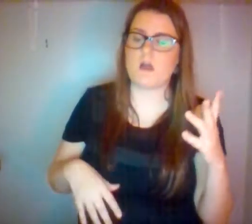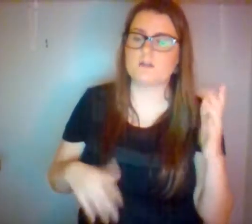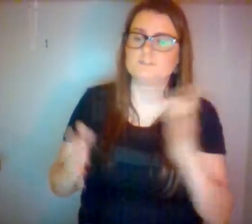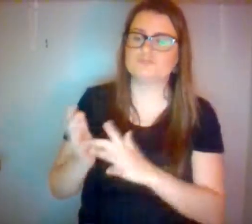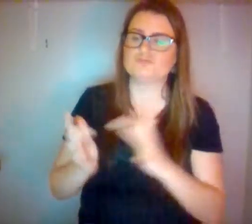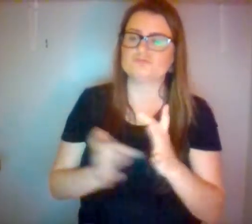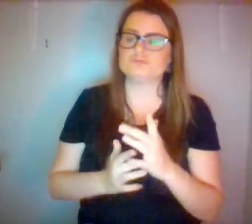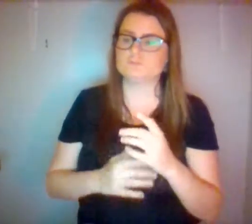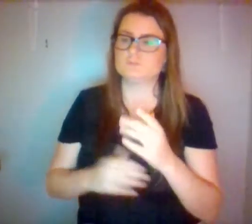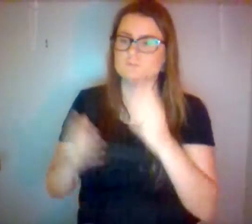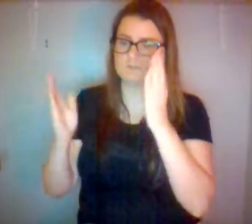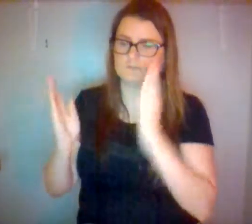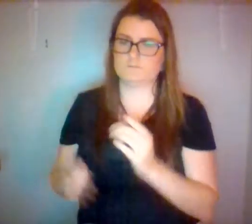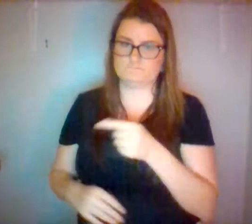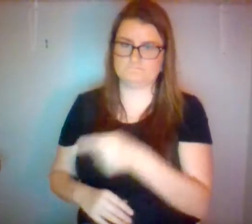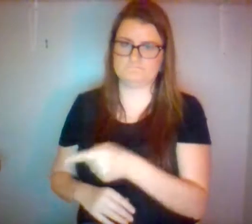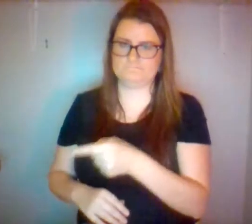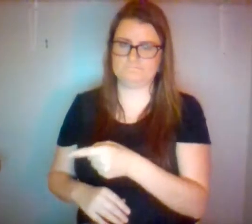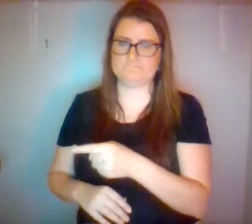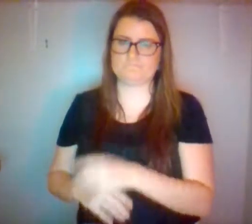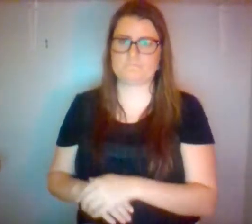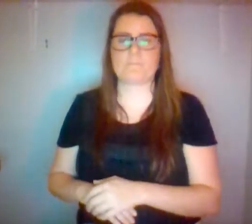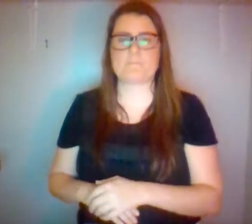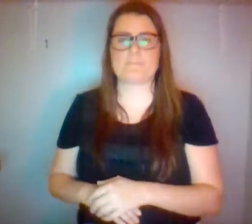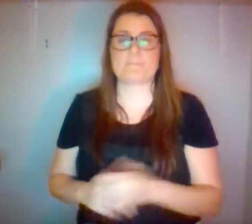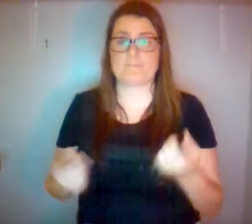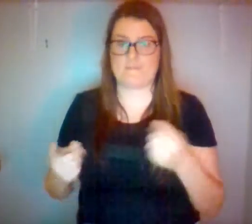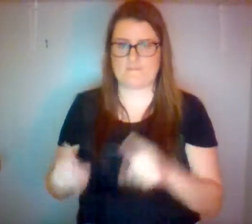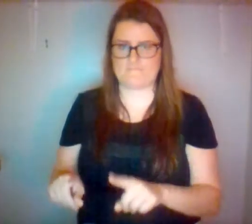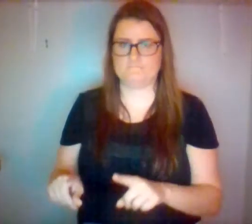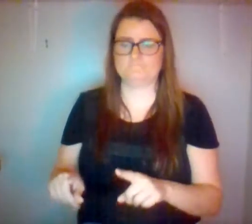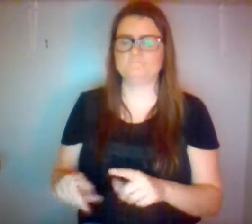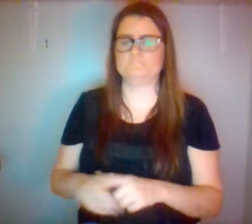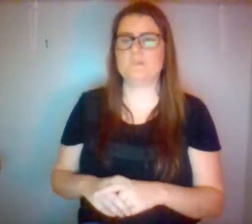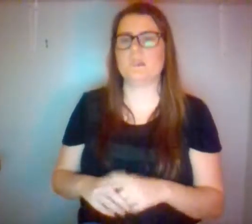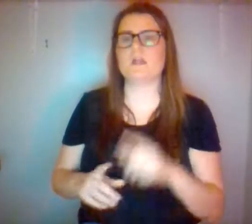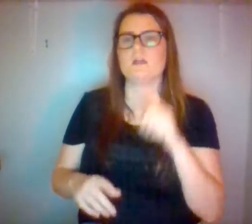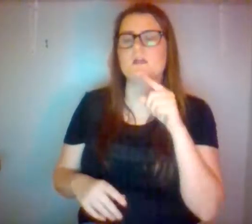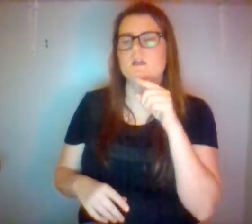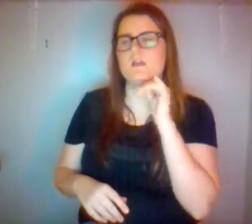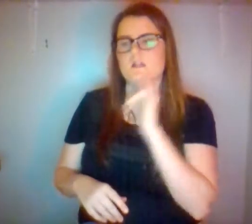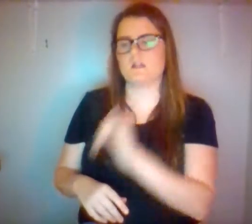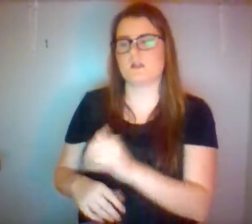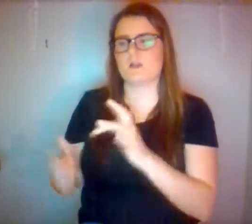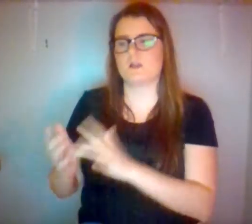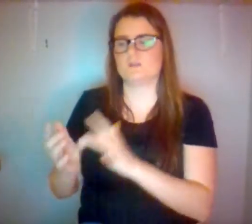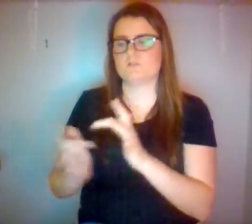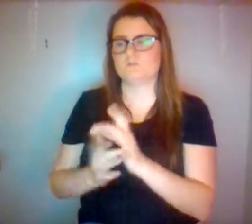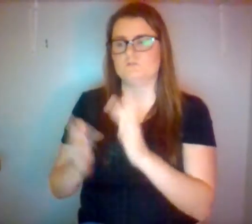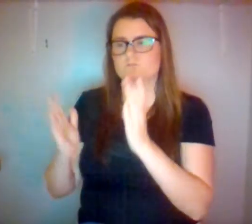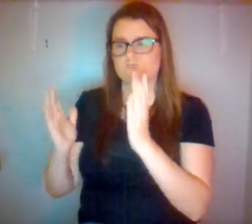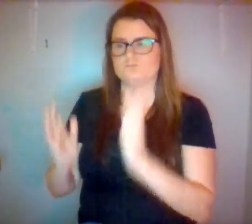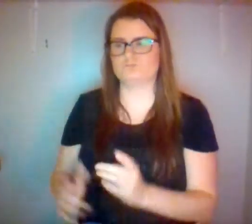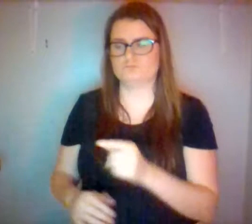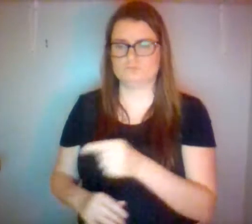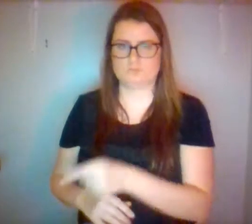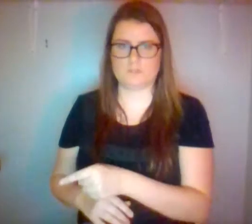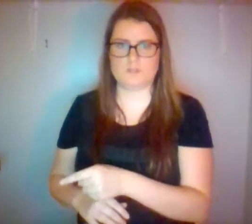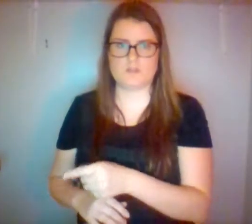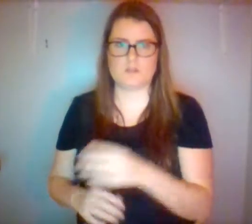It was Jesus, and there was a crowd of people, but this time it was Jesus who was angry. He was